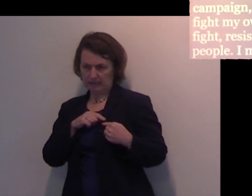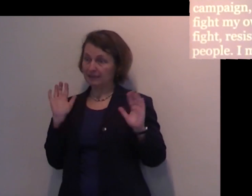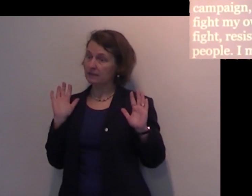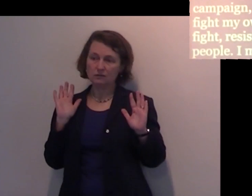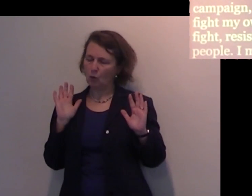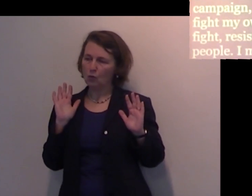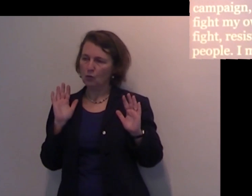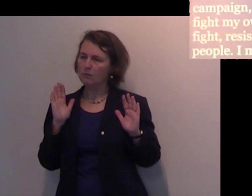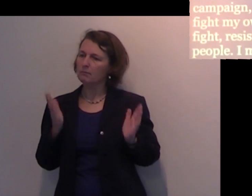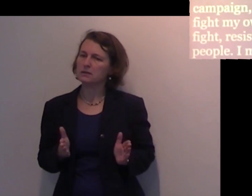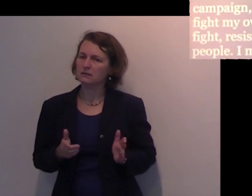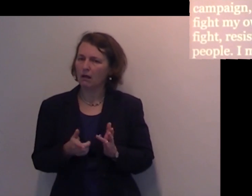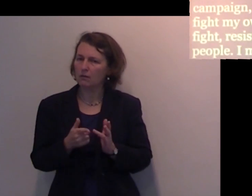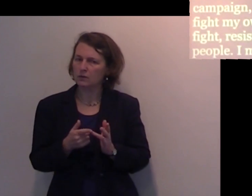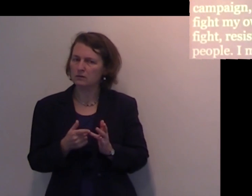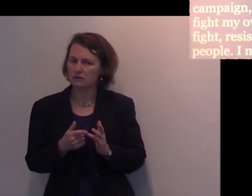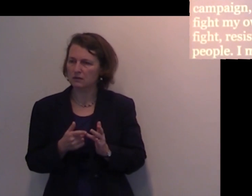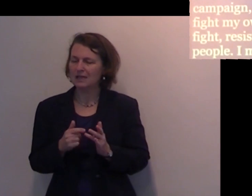I must join in Jesus' fight.